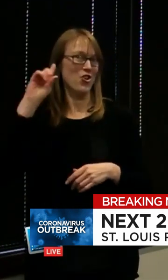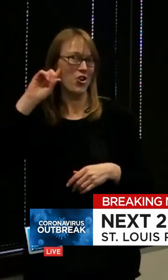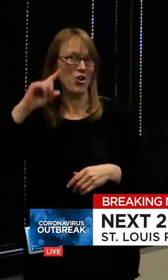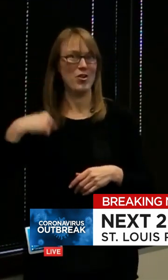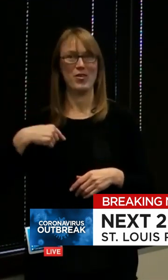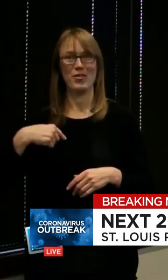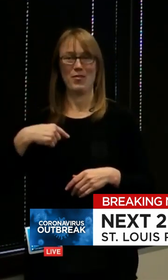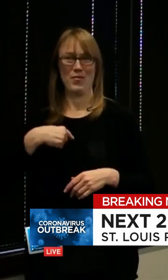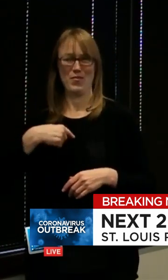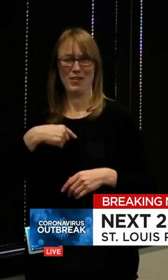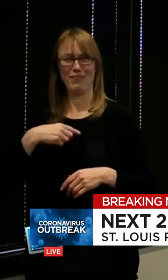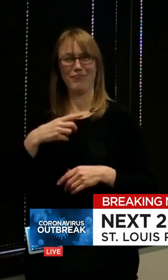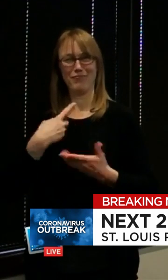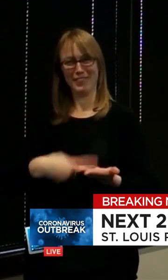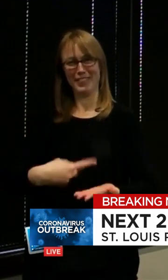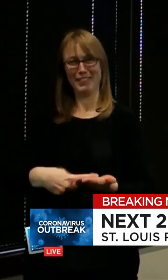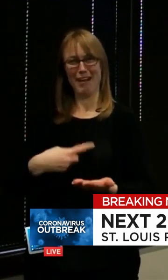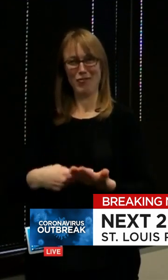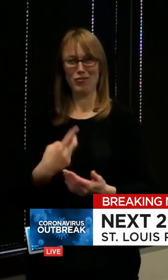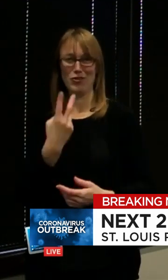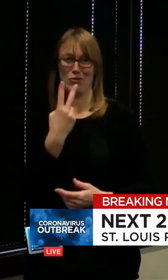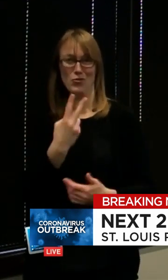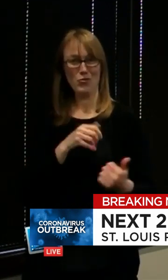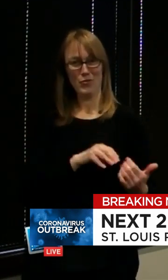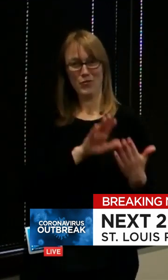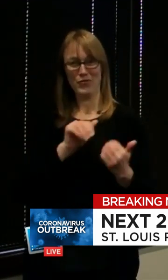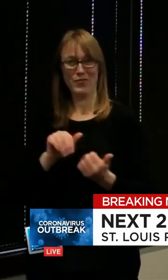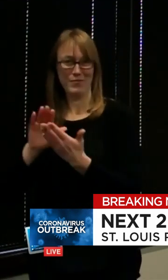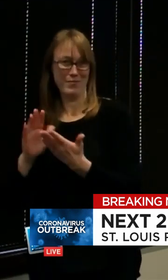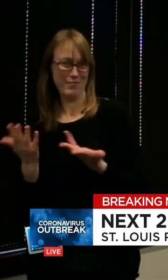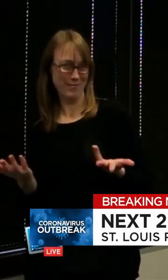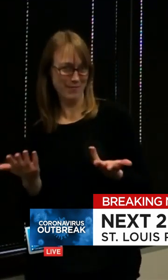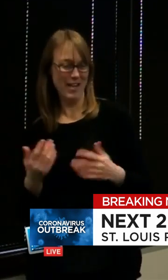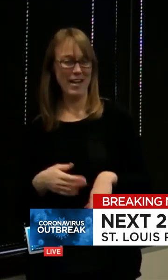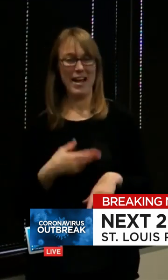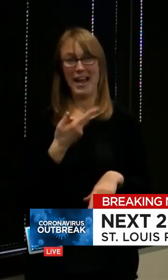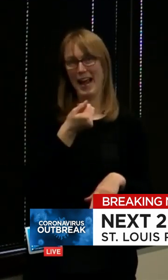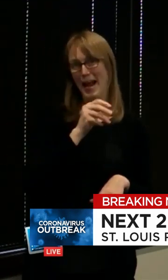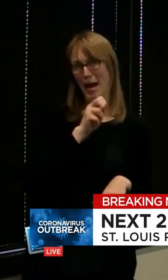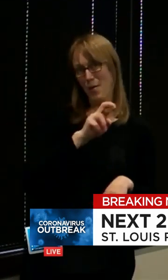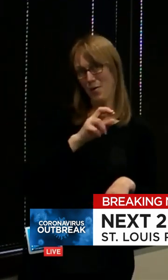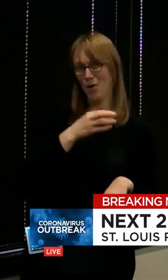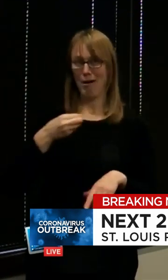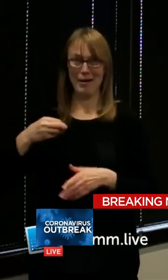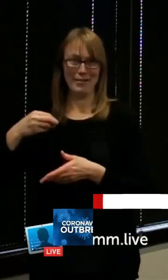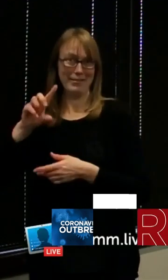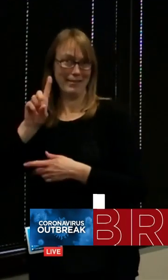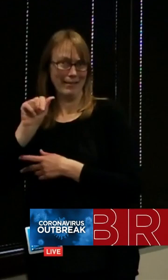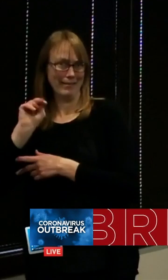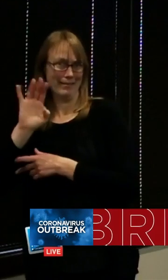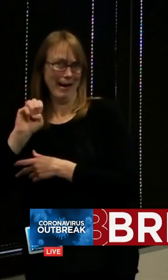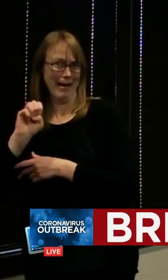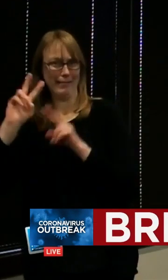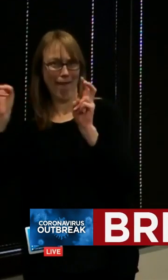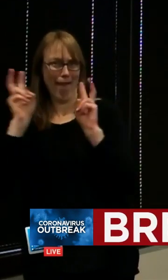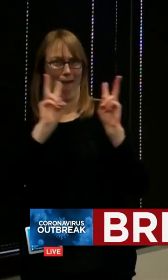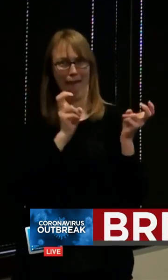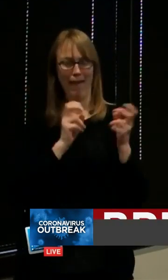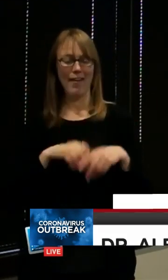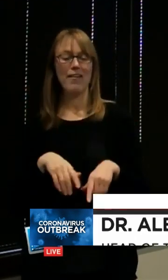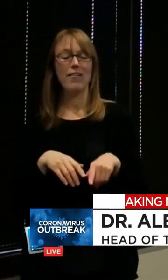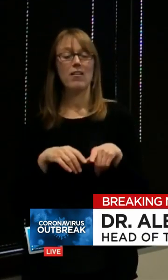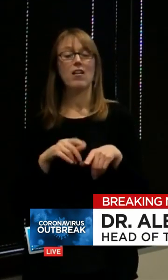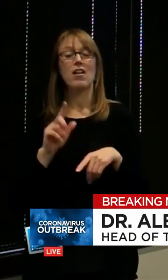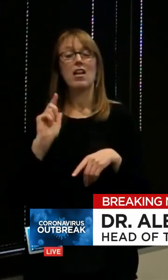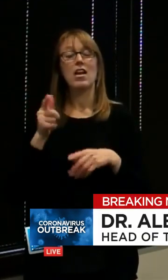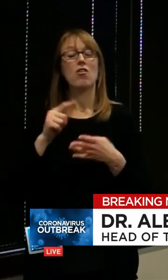modeling shows, and I said this over the weekend, that we will most likely have around 80,000 people infected by the coronavirus at the